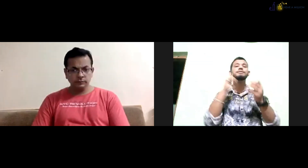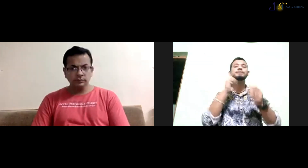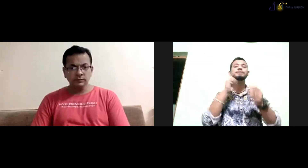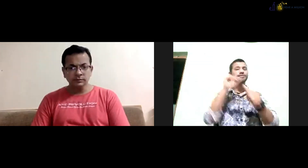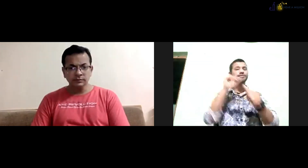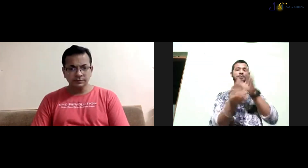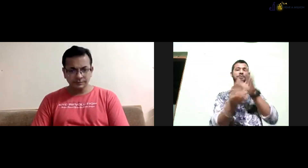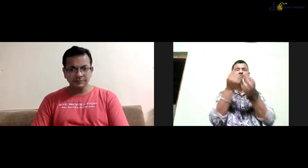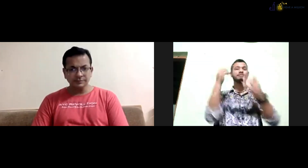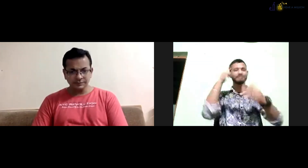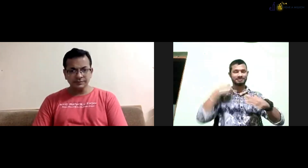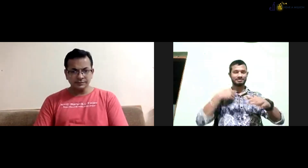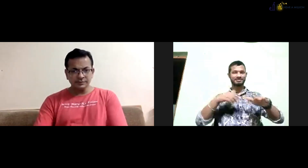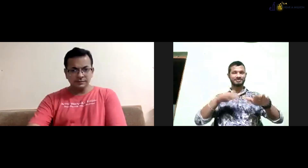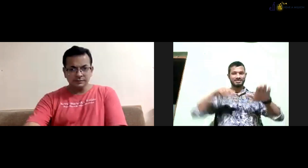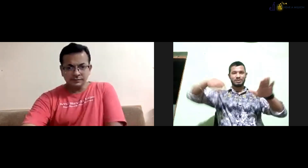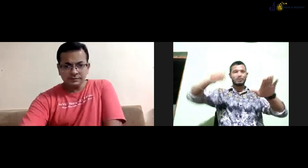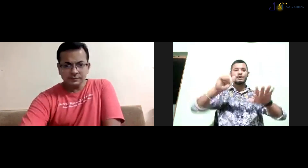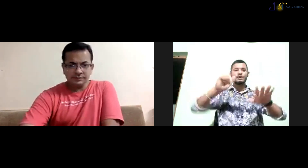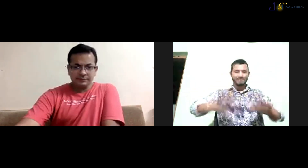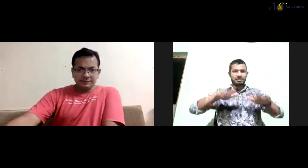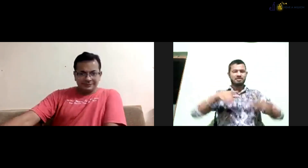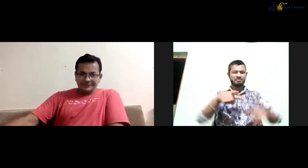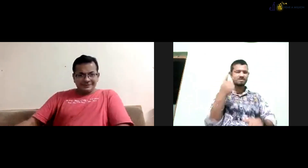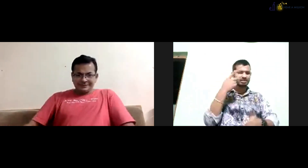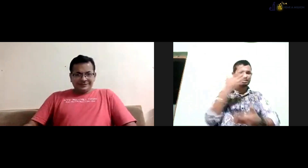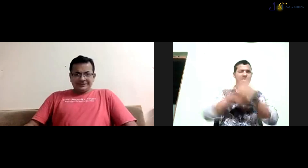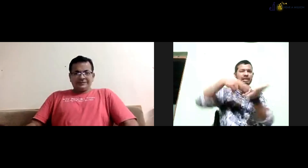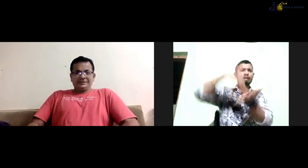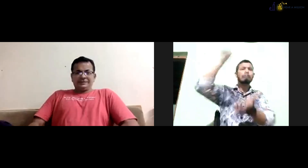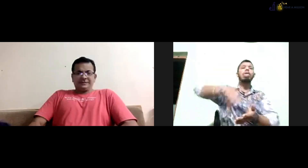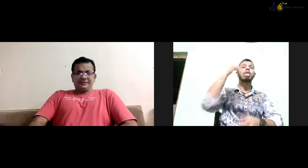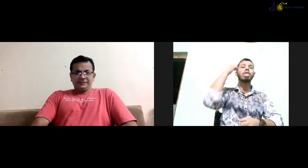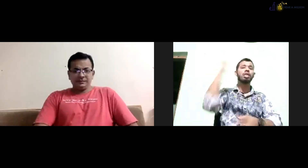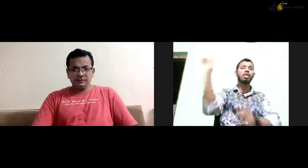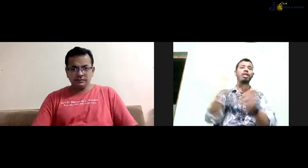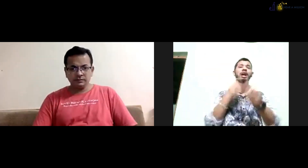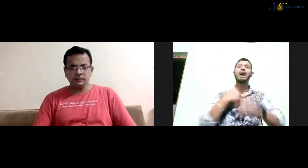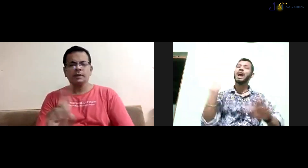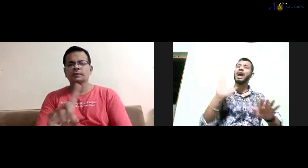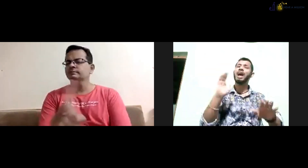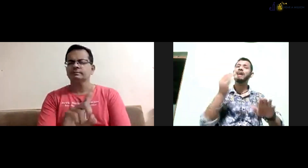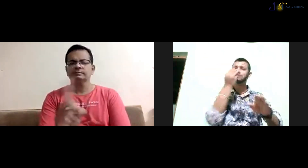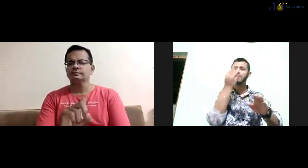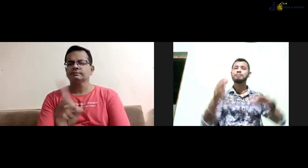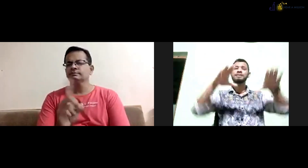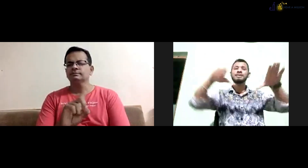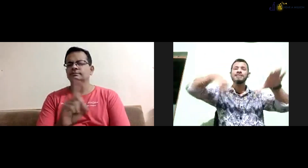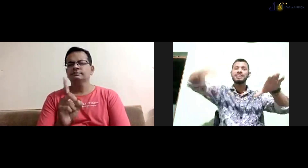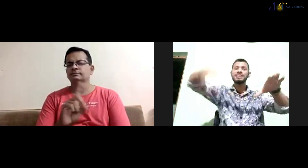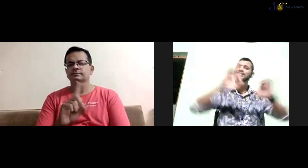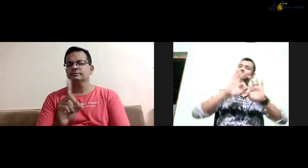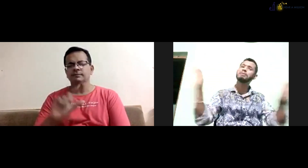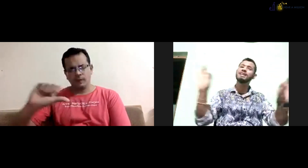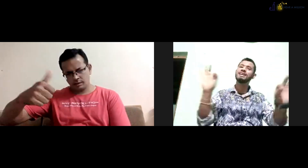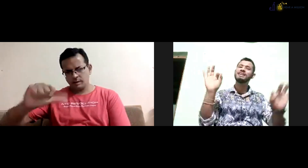Thank you. There are a lot of deaf people. There are some association. So they were thinking that being a disabled